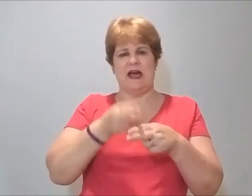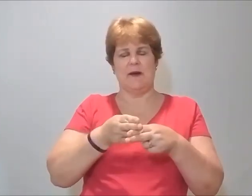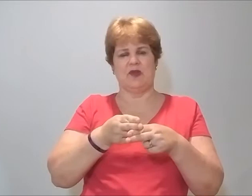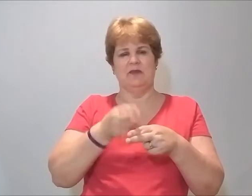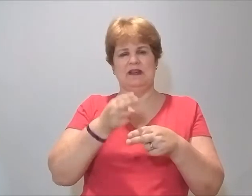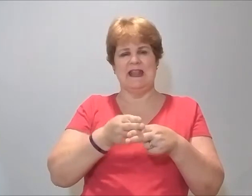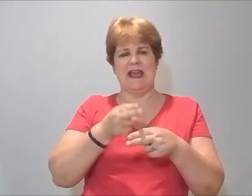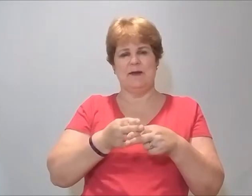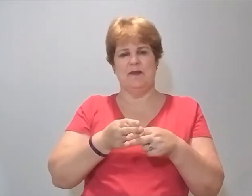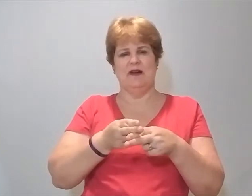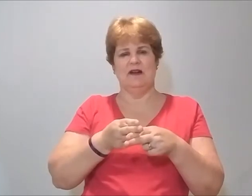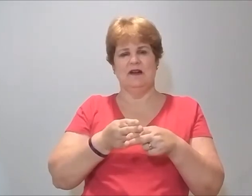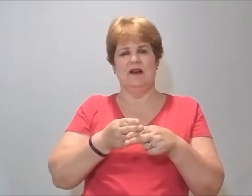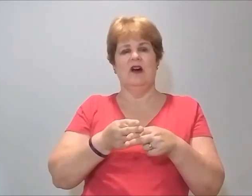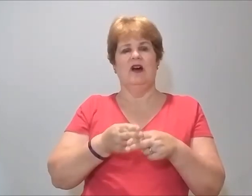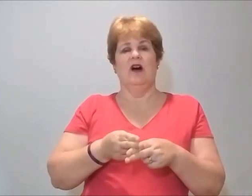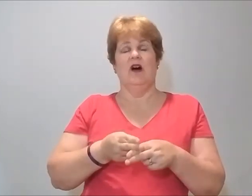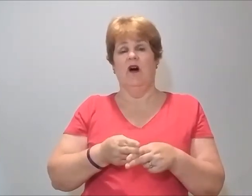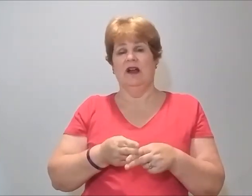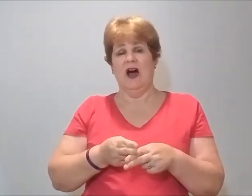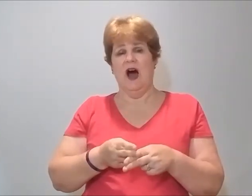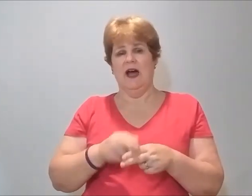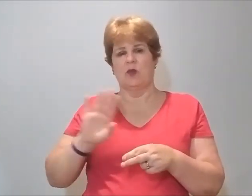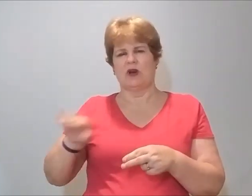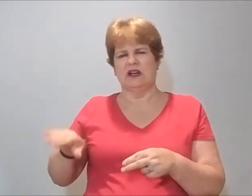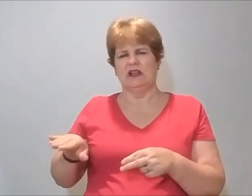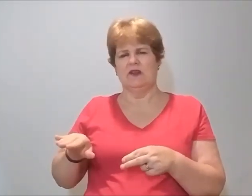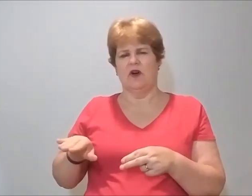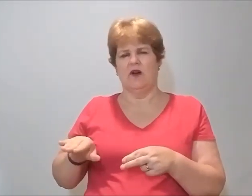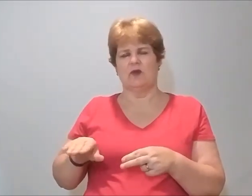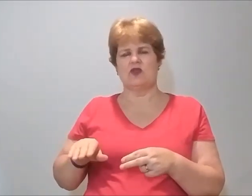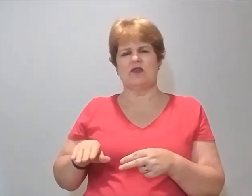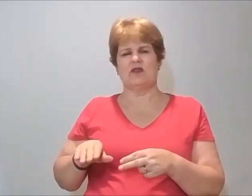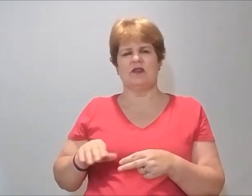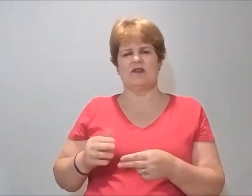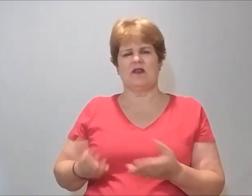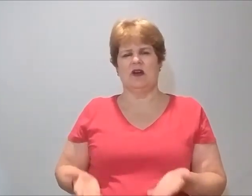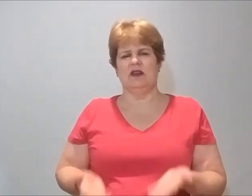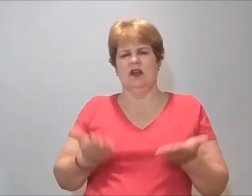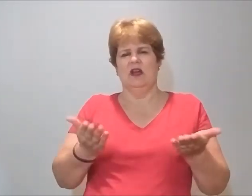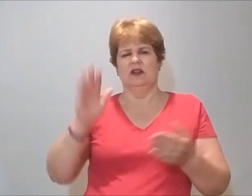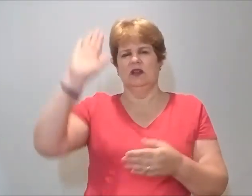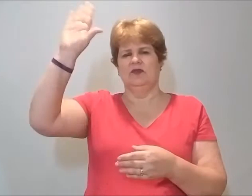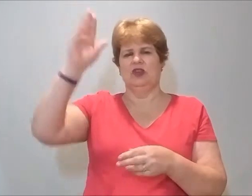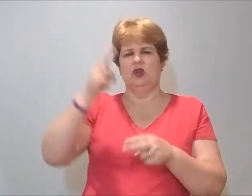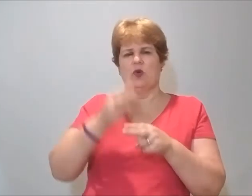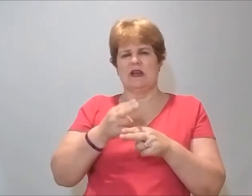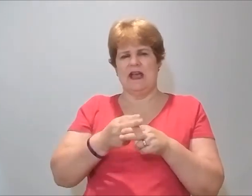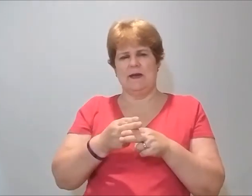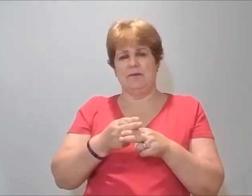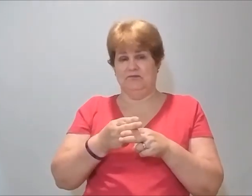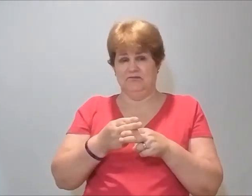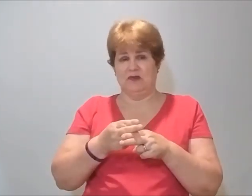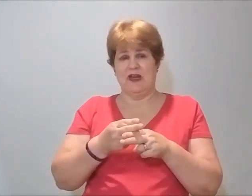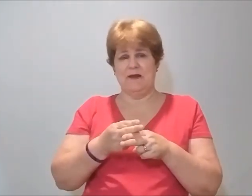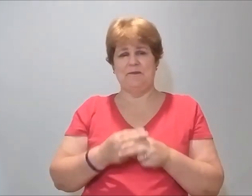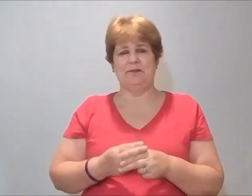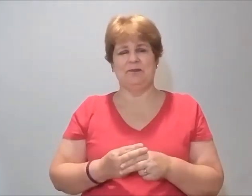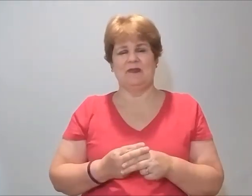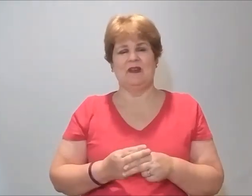them. Name. On high, we're going to leave off. We're just going to sign lift your name. Okay?